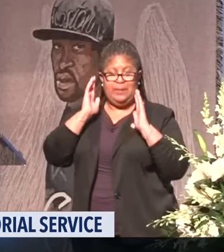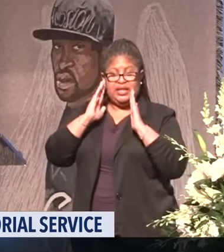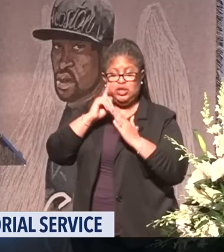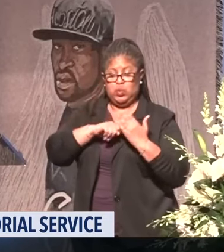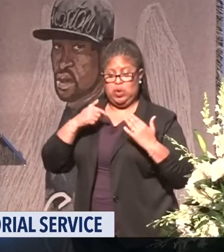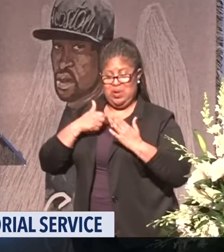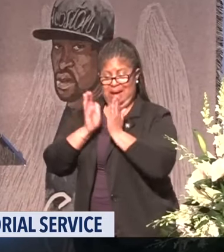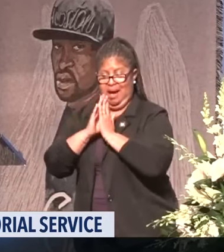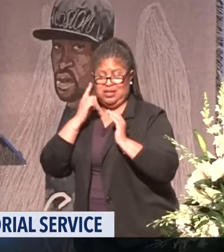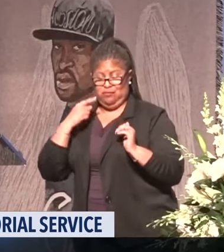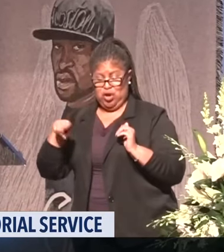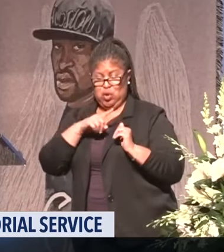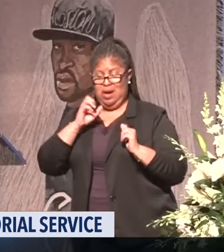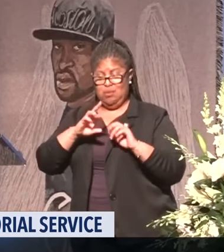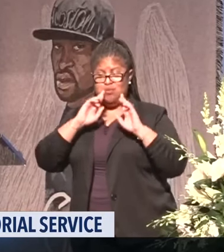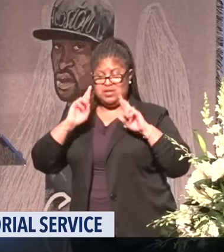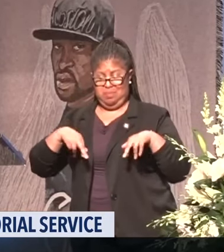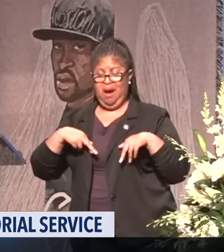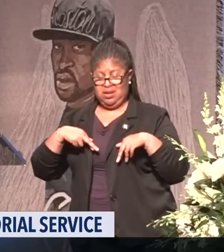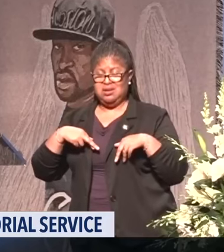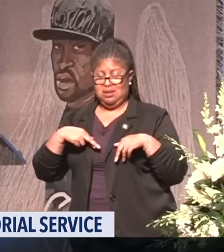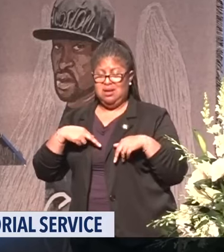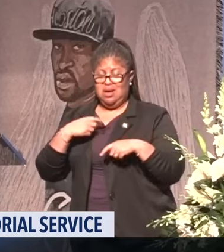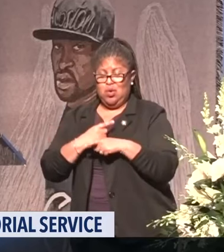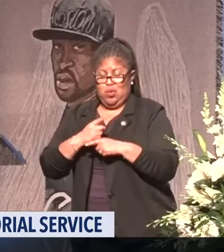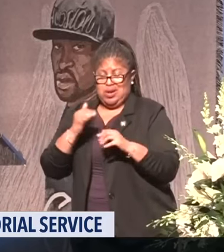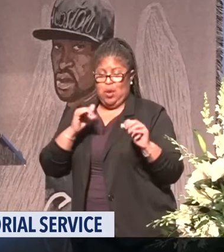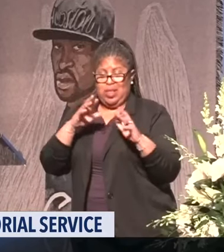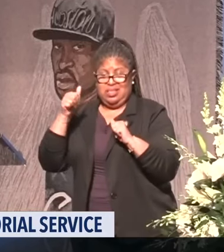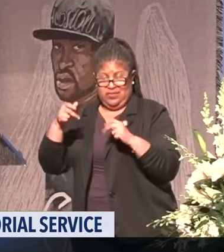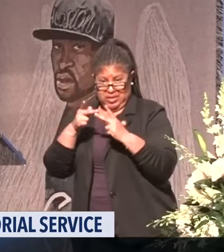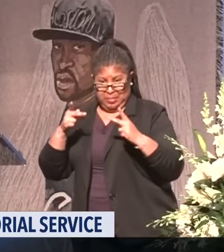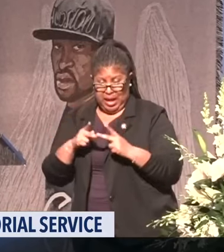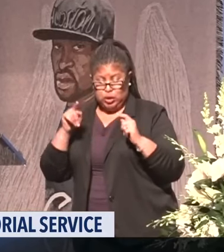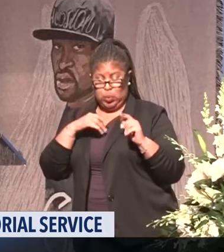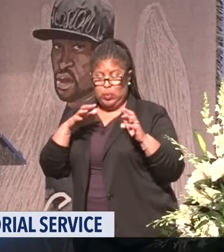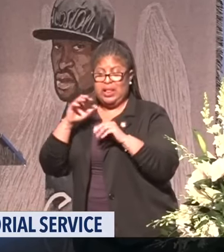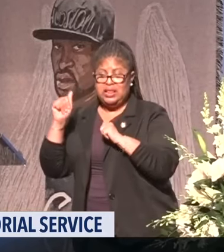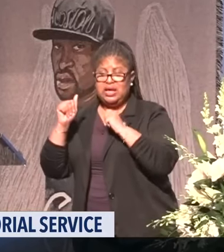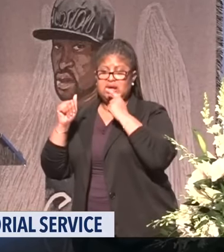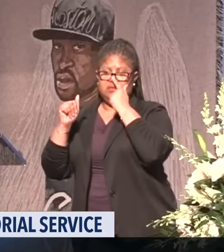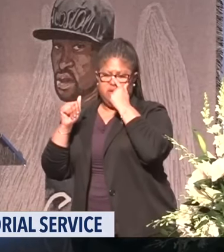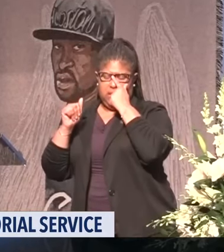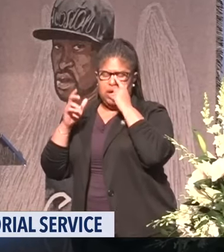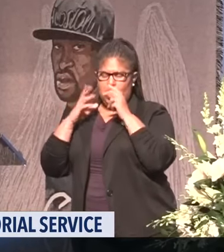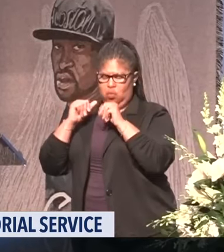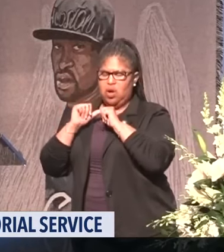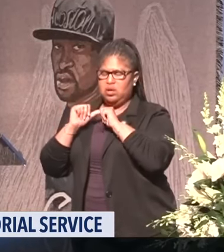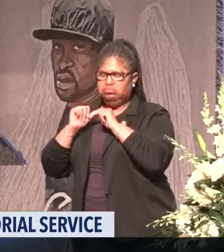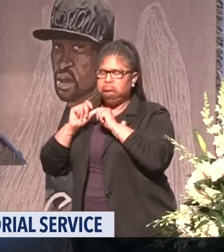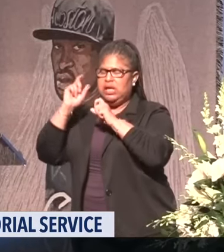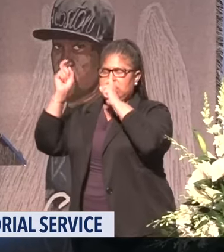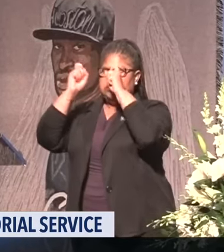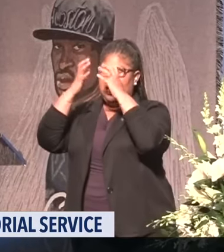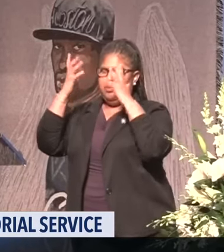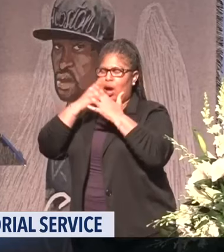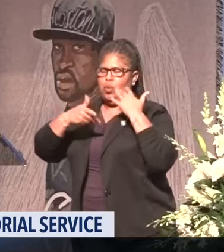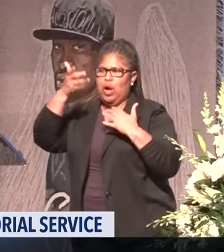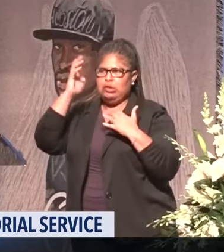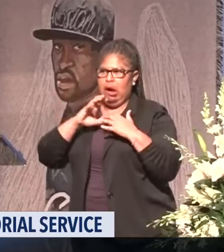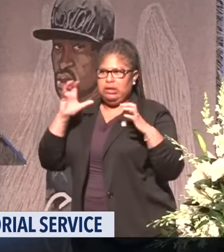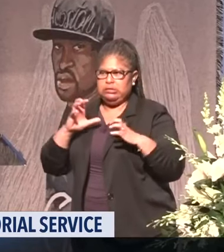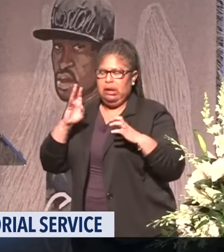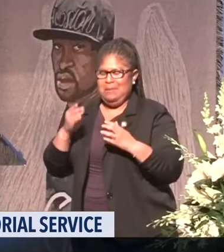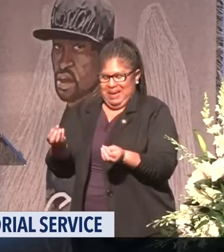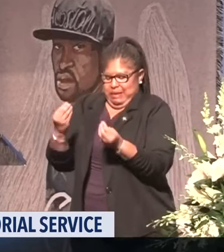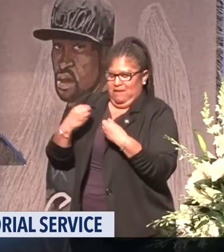responding accordingly. We're going to leave from this place now and as we do we again celebrate what God has done by giving to us the